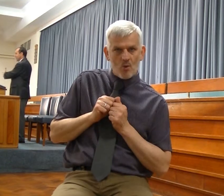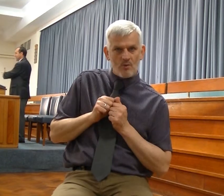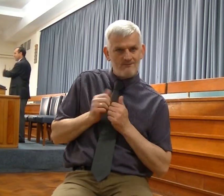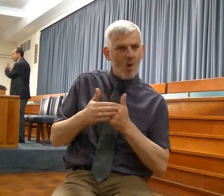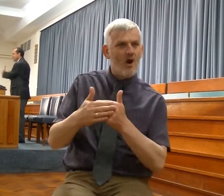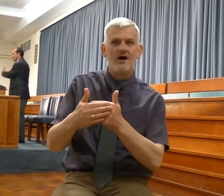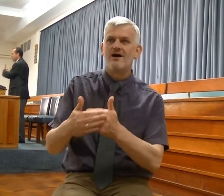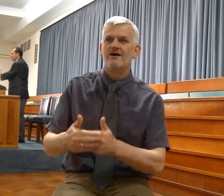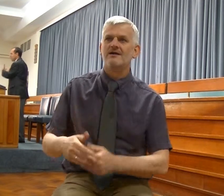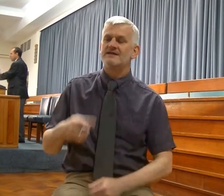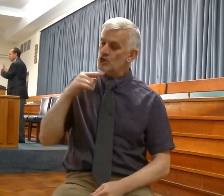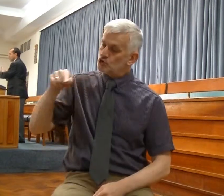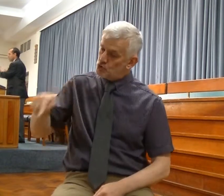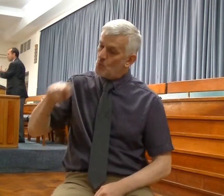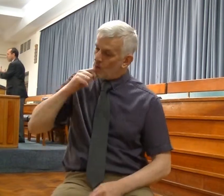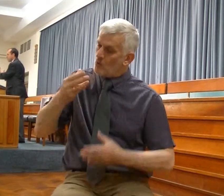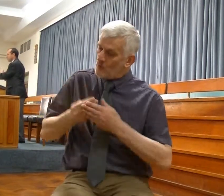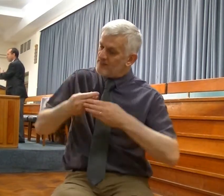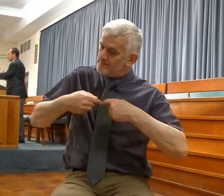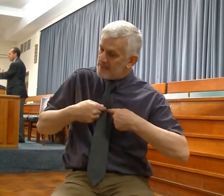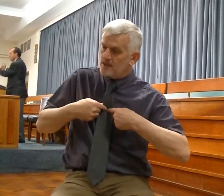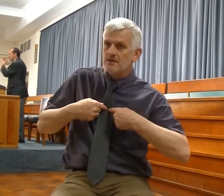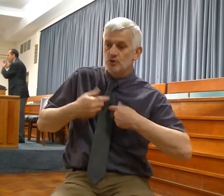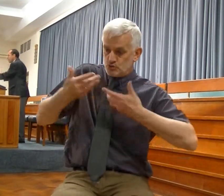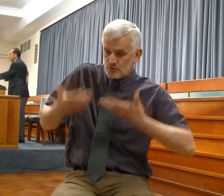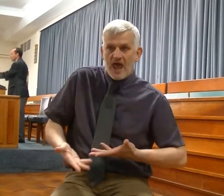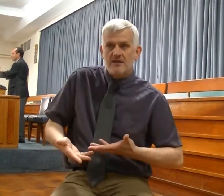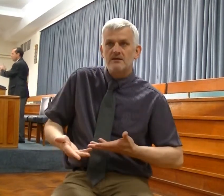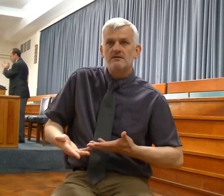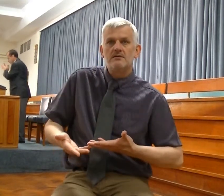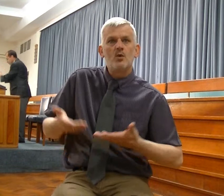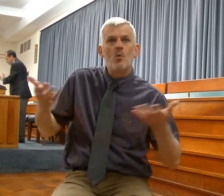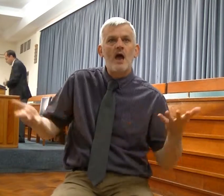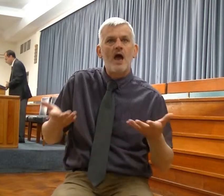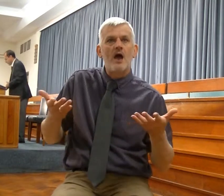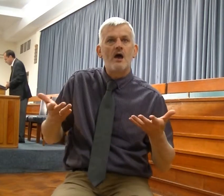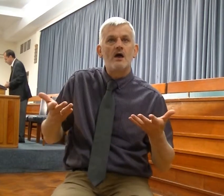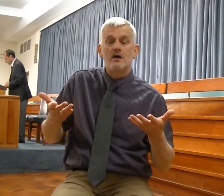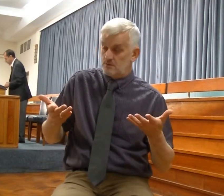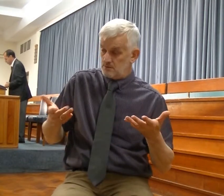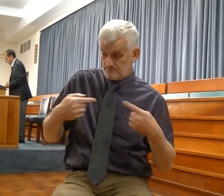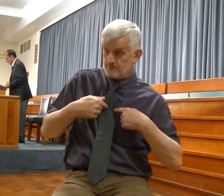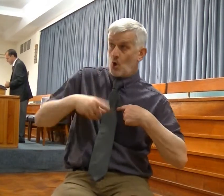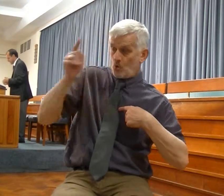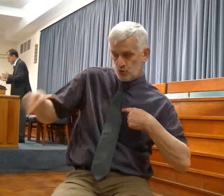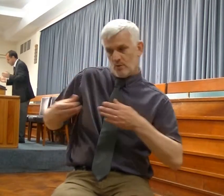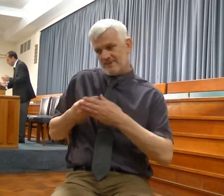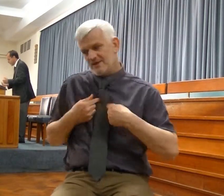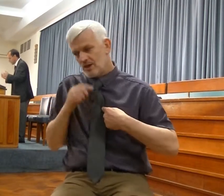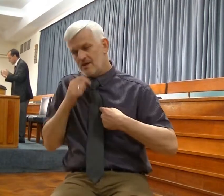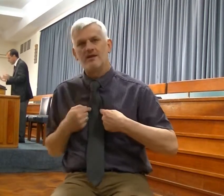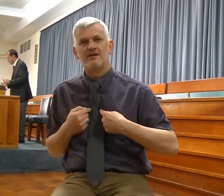no, it's bodily. You will be with me in spirit today. Where I will be, you will be there